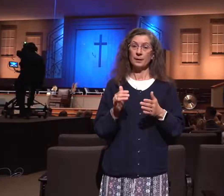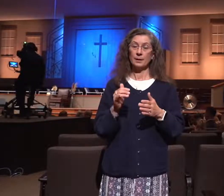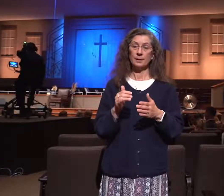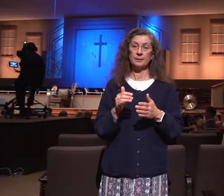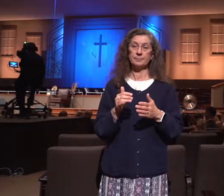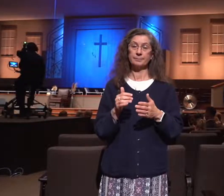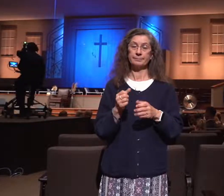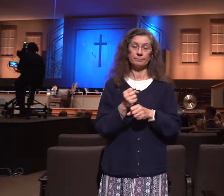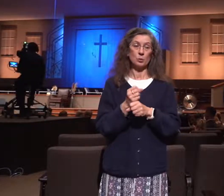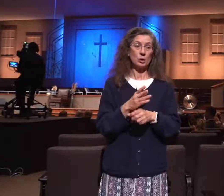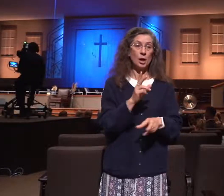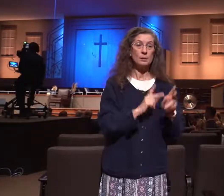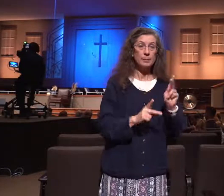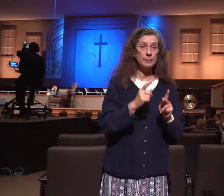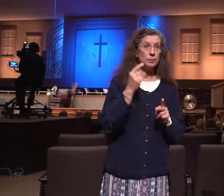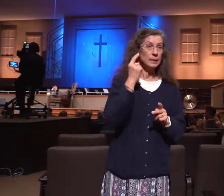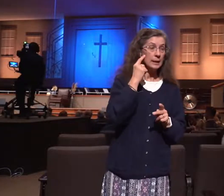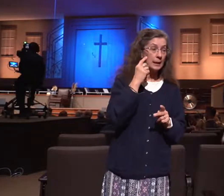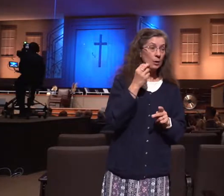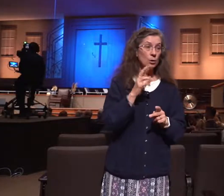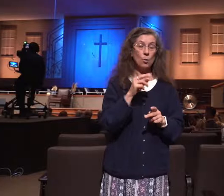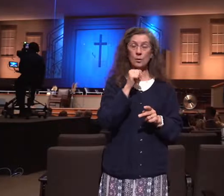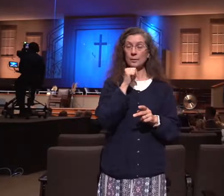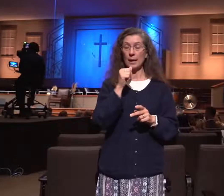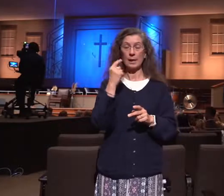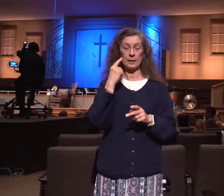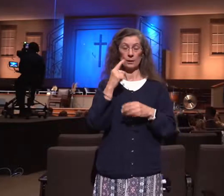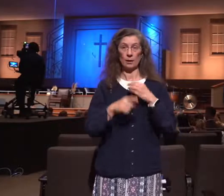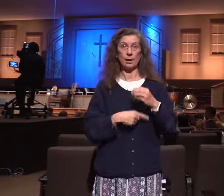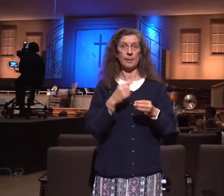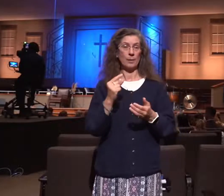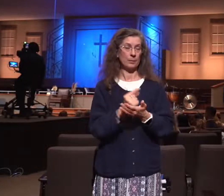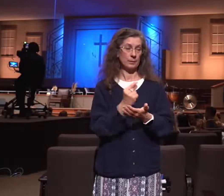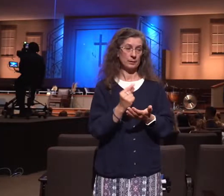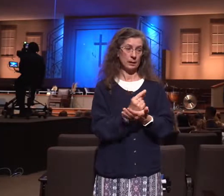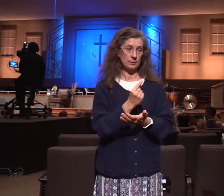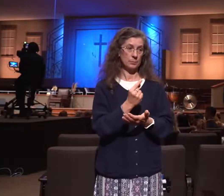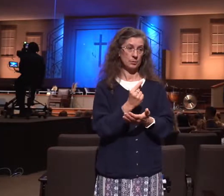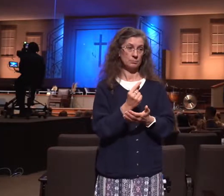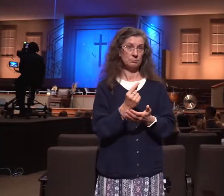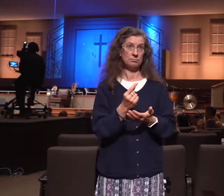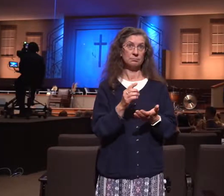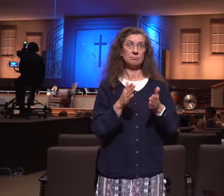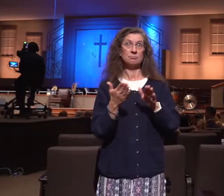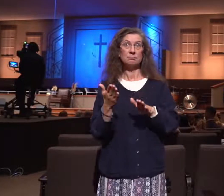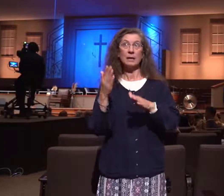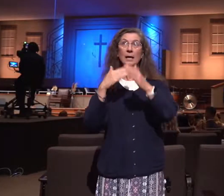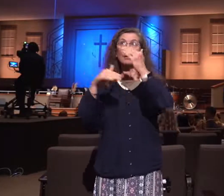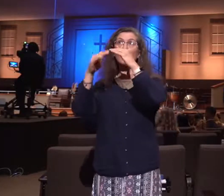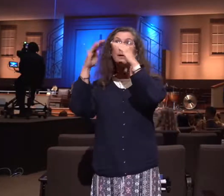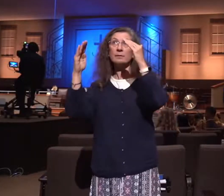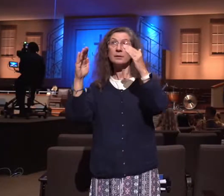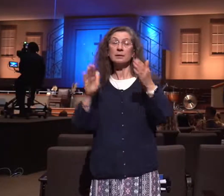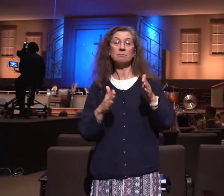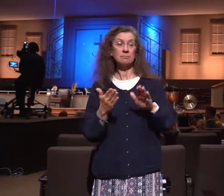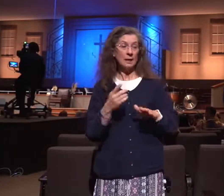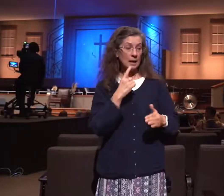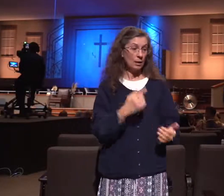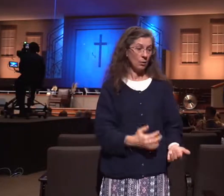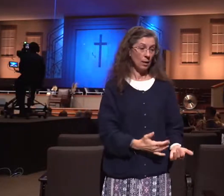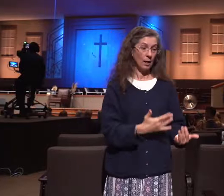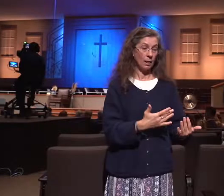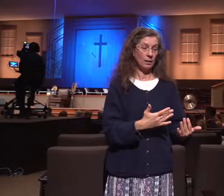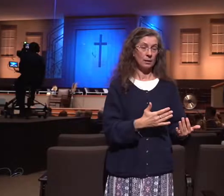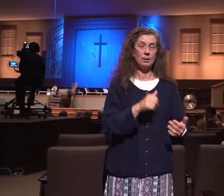saved, or whether they live all their life and never one time hear the gospel.